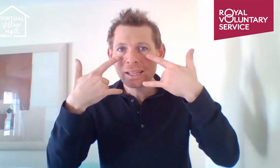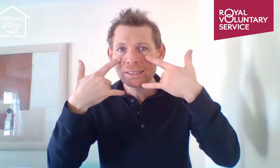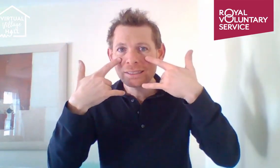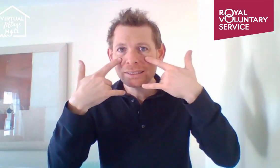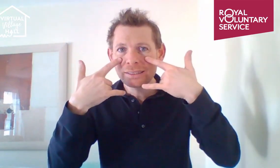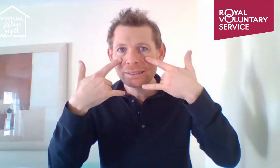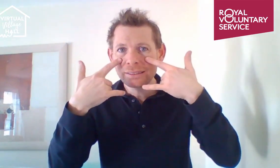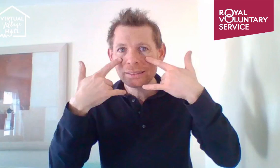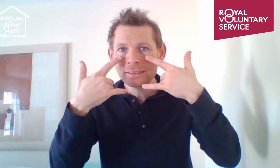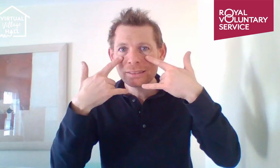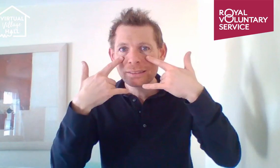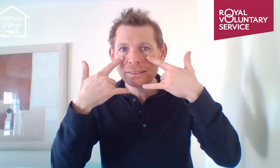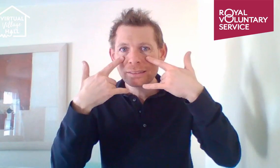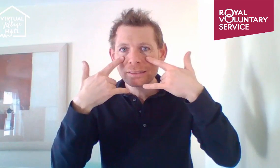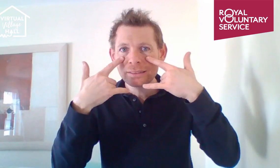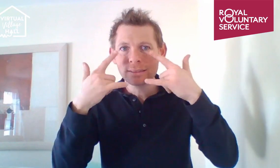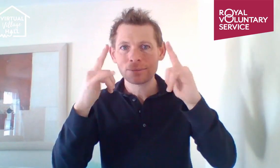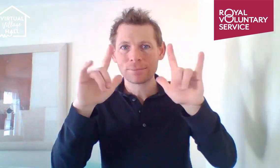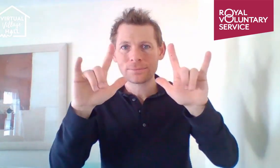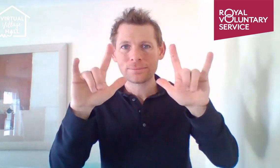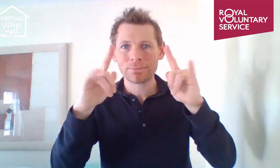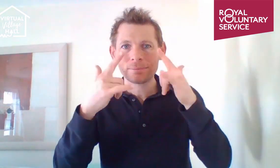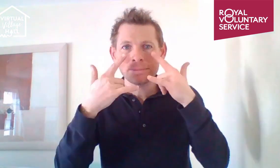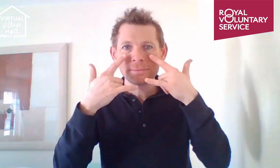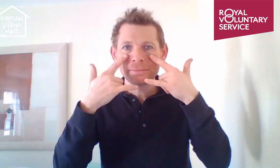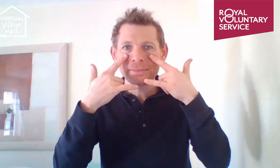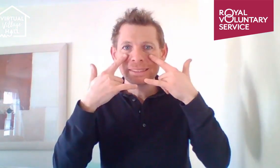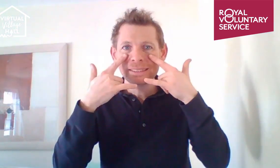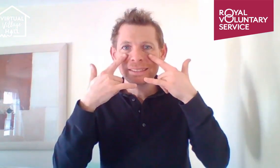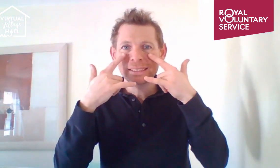So the index fingers to the eyes.